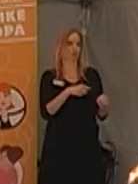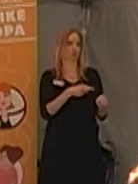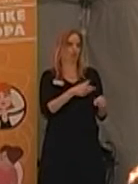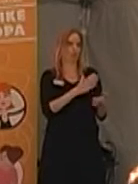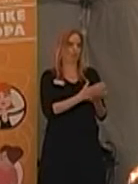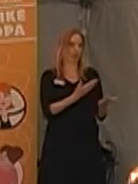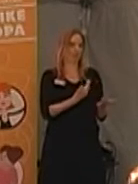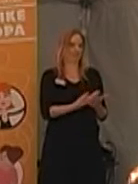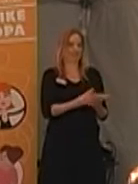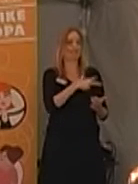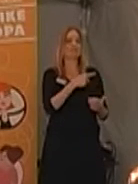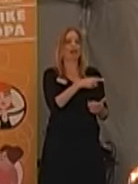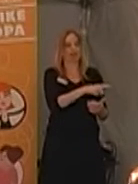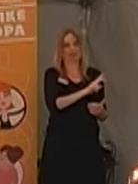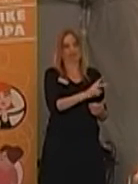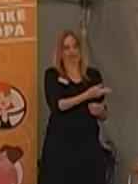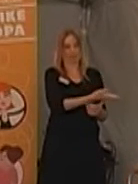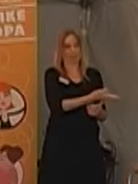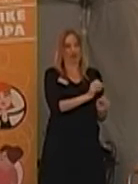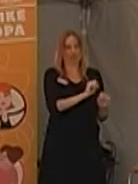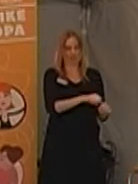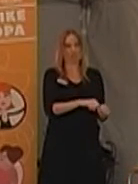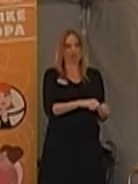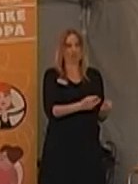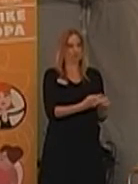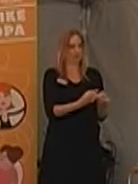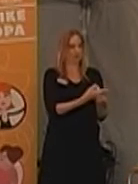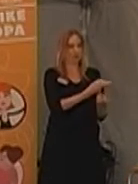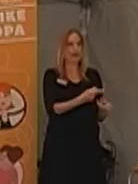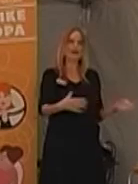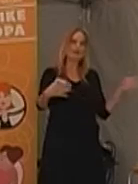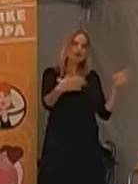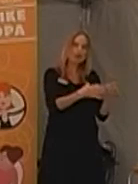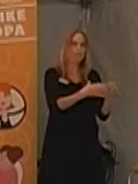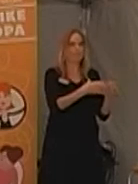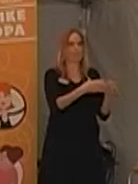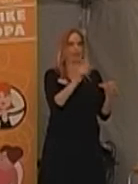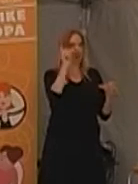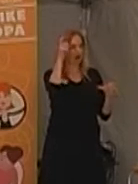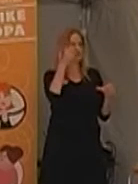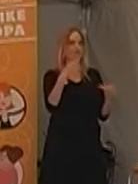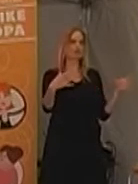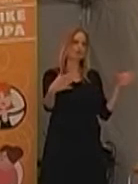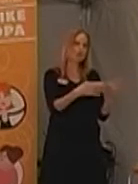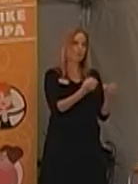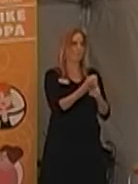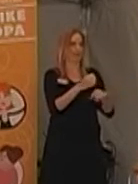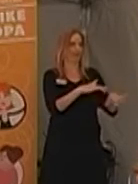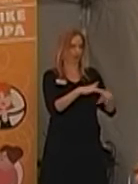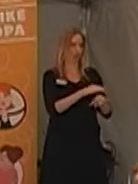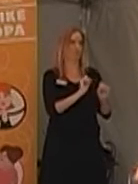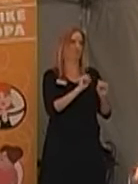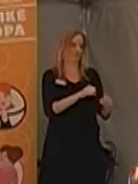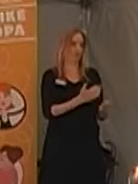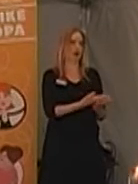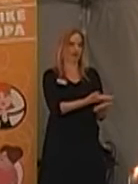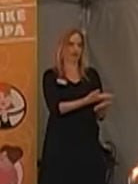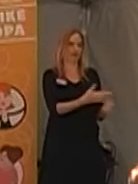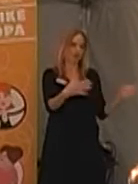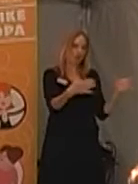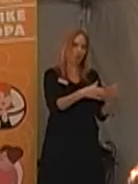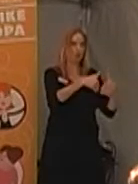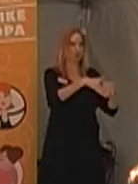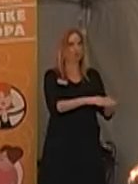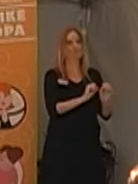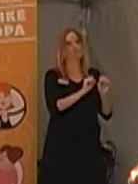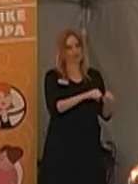case of Denmark, to have a sort of group thinking, a group way of doing things, which means that things can be decided and